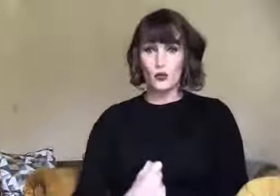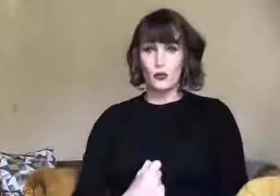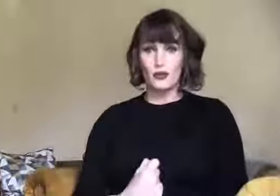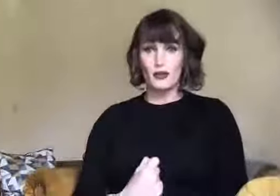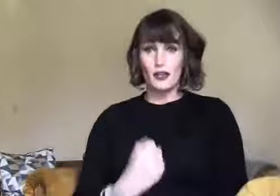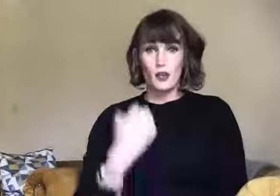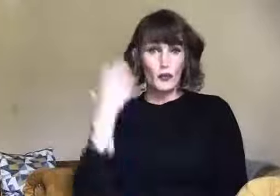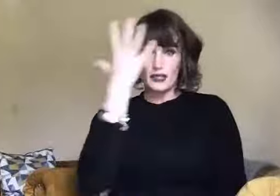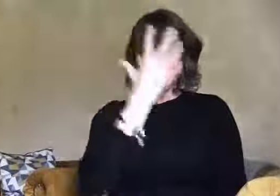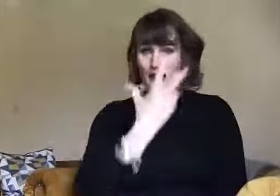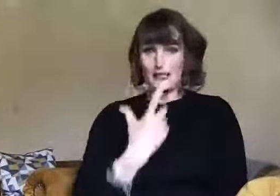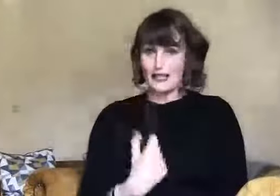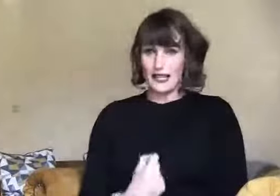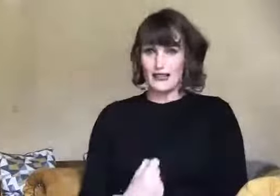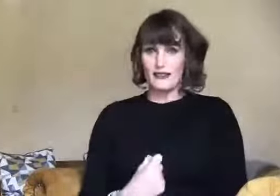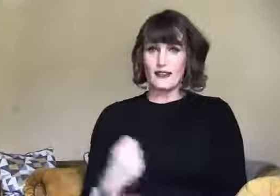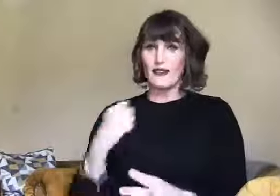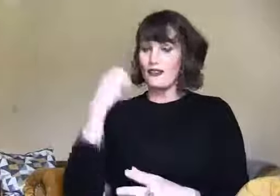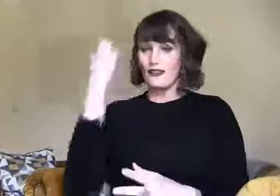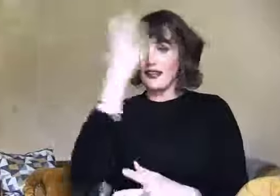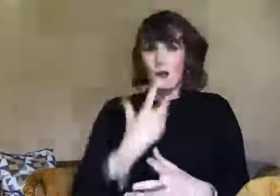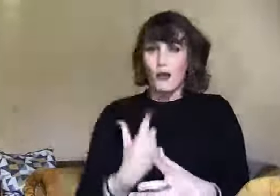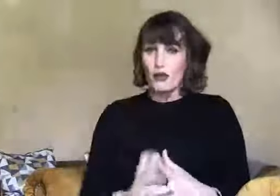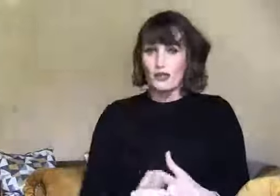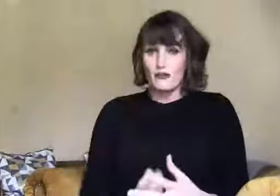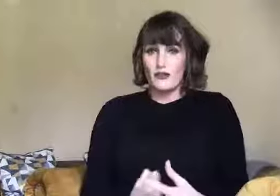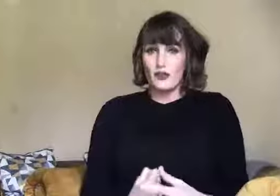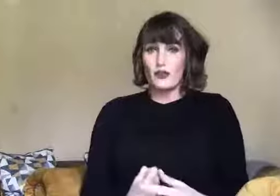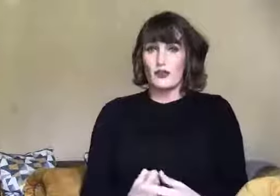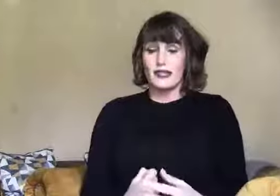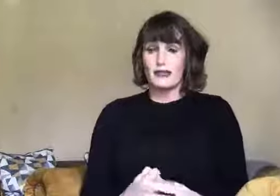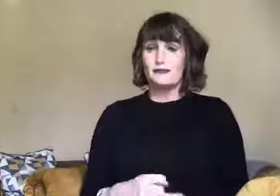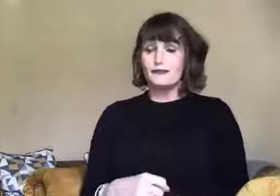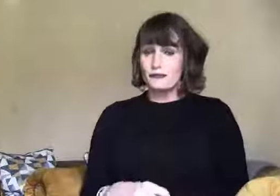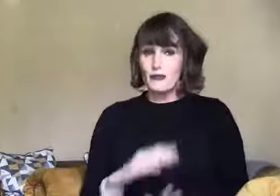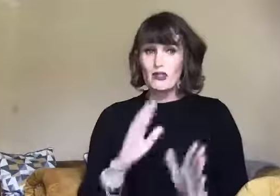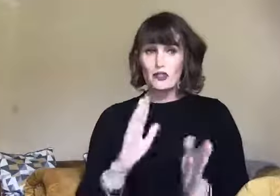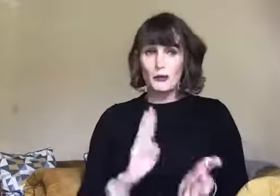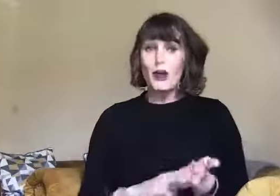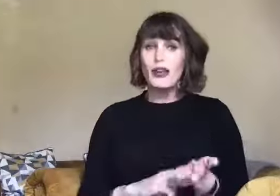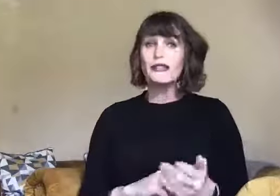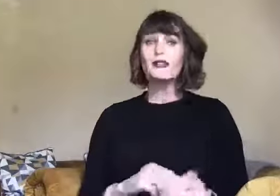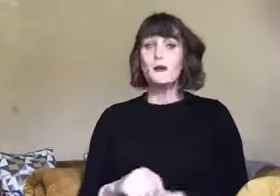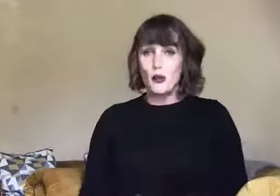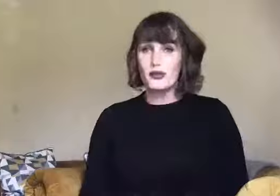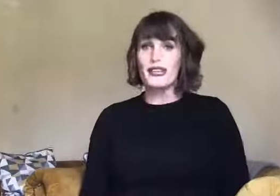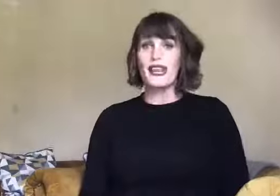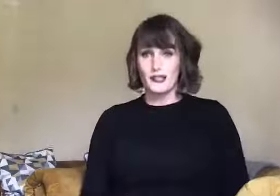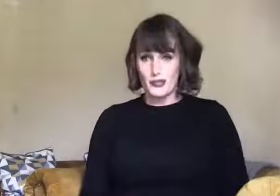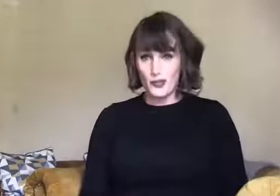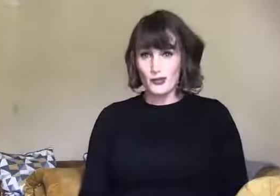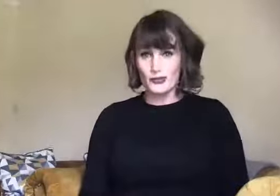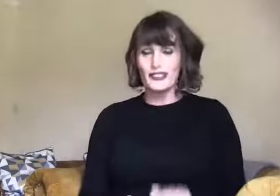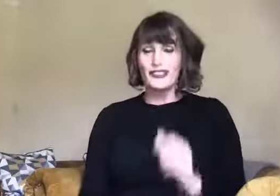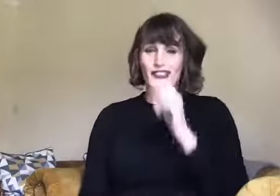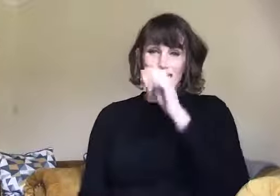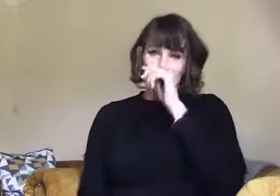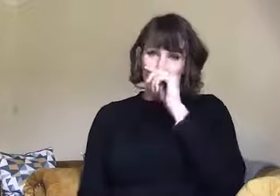soul, which is basically the inner part of you that you can see. So mind, body, and soul.